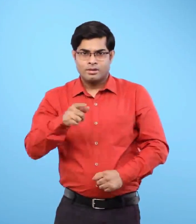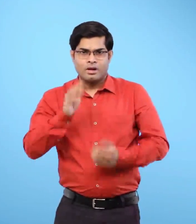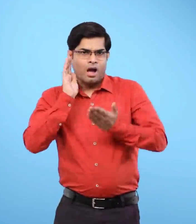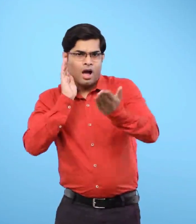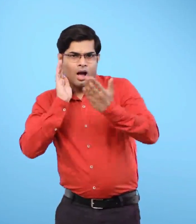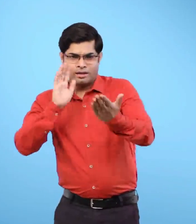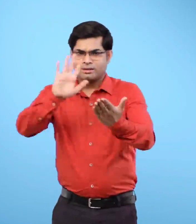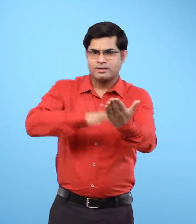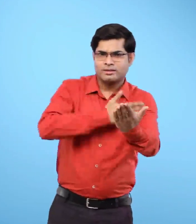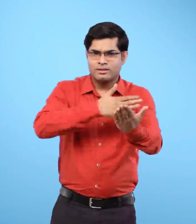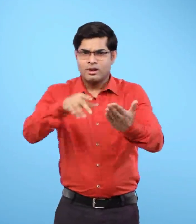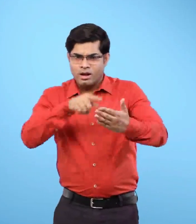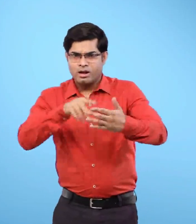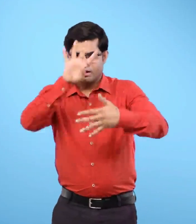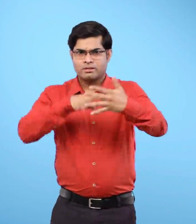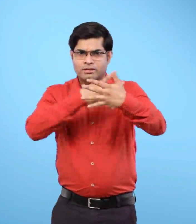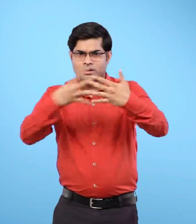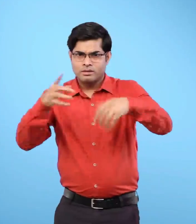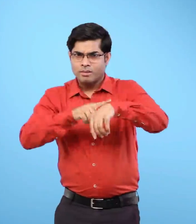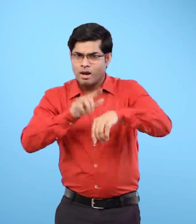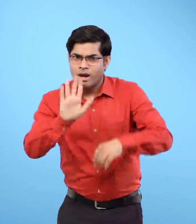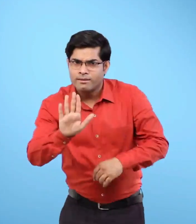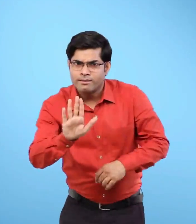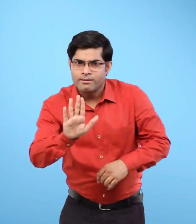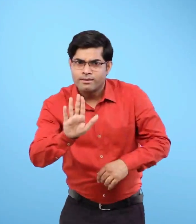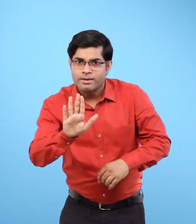Do you have a music period? Dash.